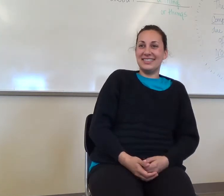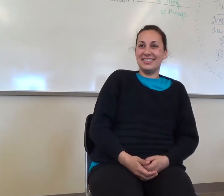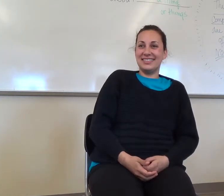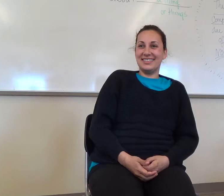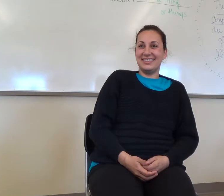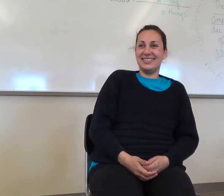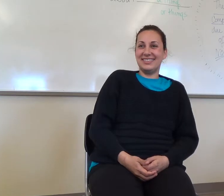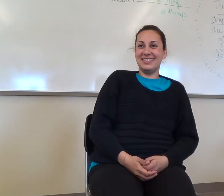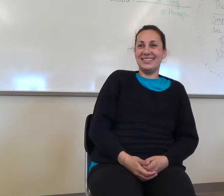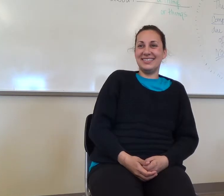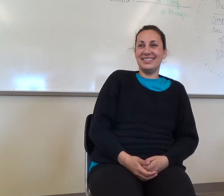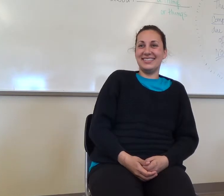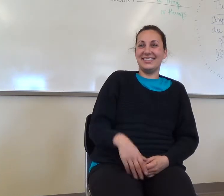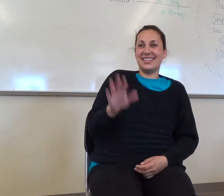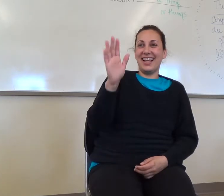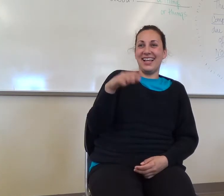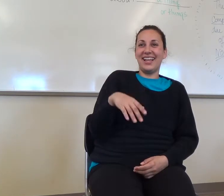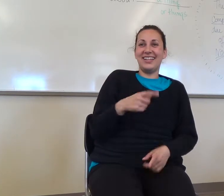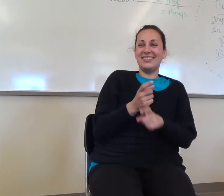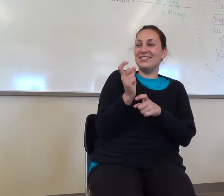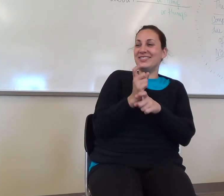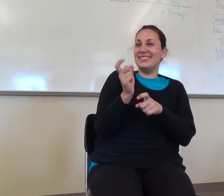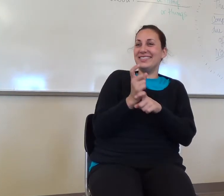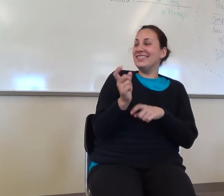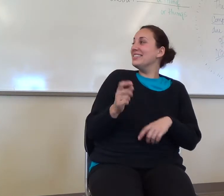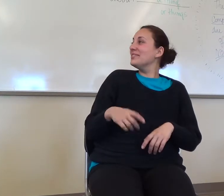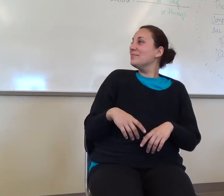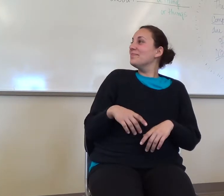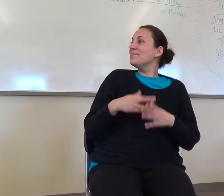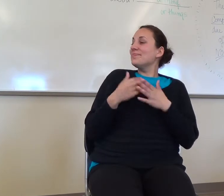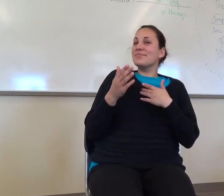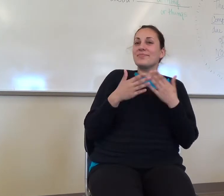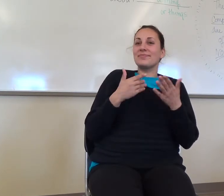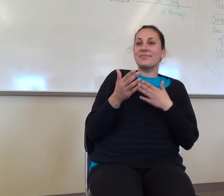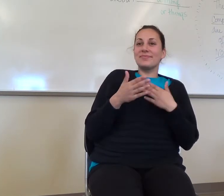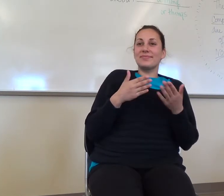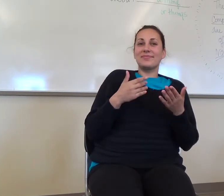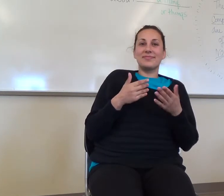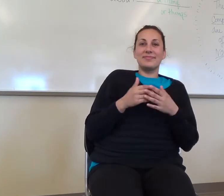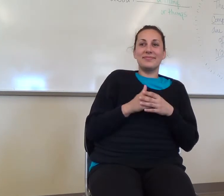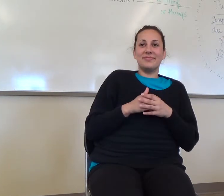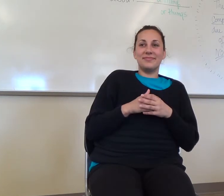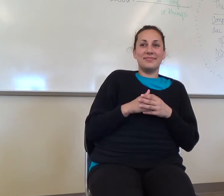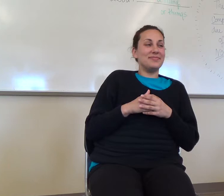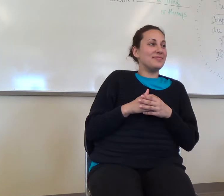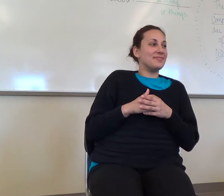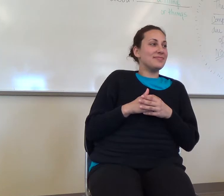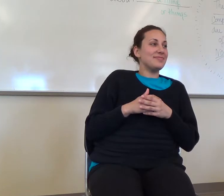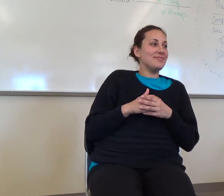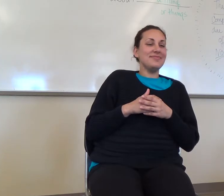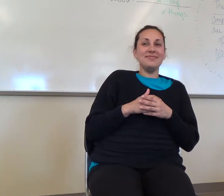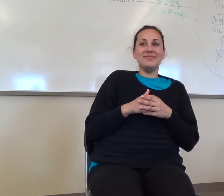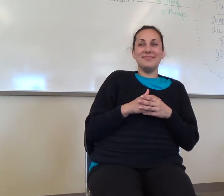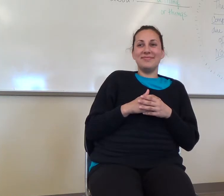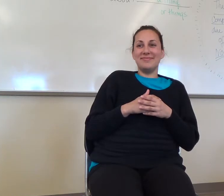what, this is just one of your things. You have to take in all of them when you do the topic.